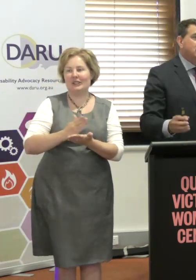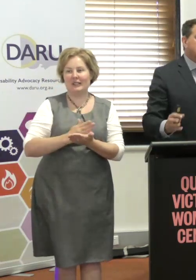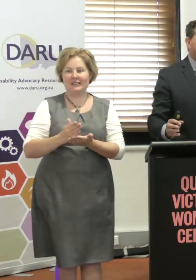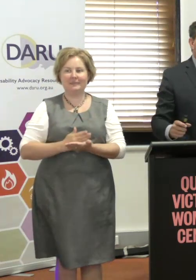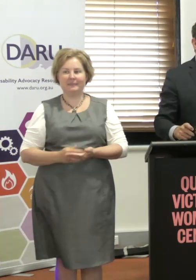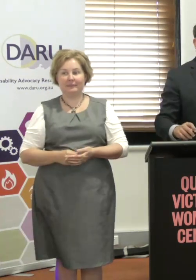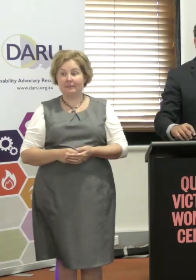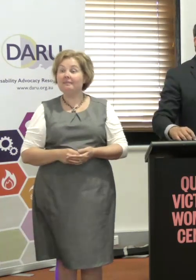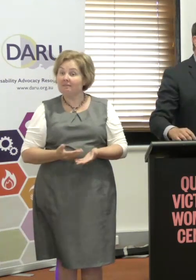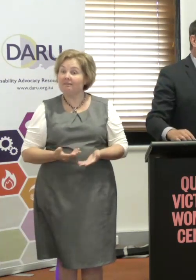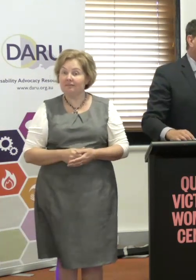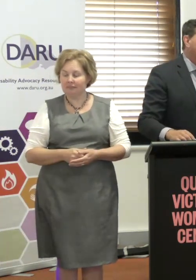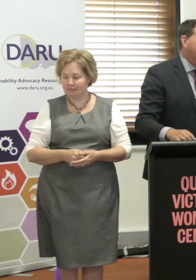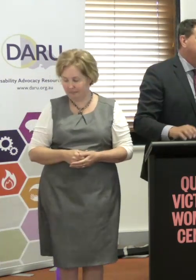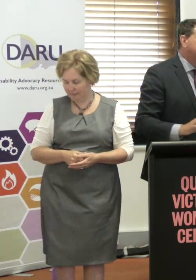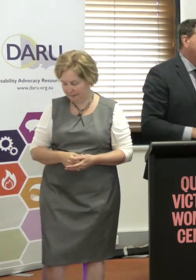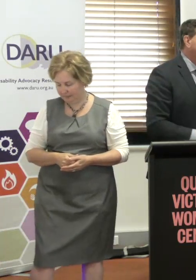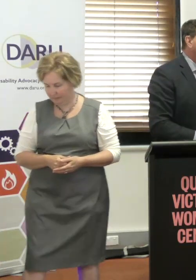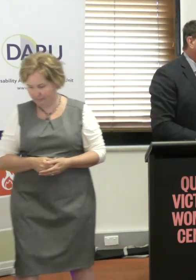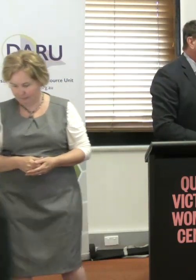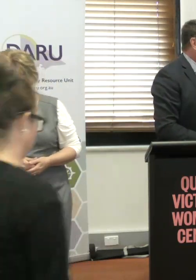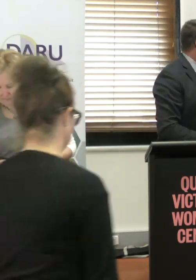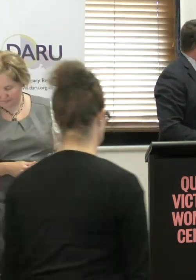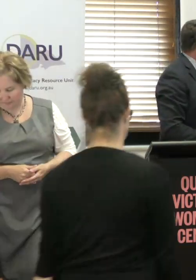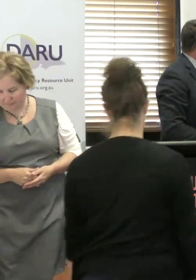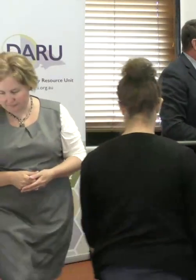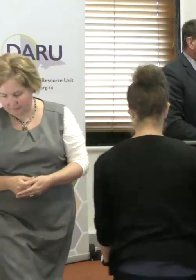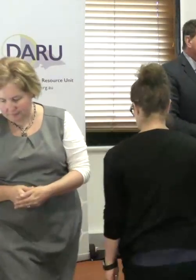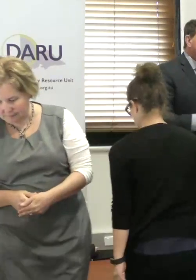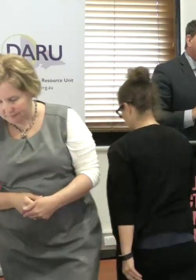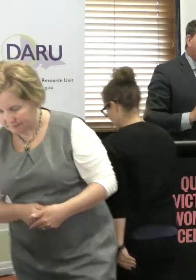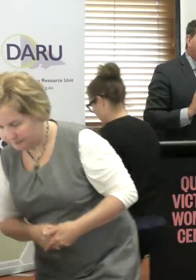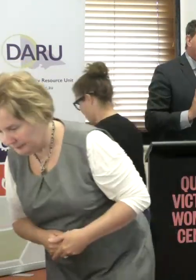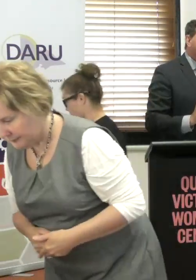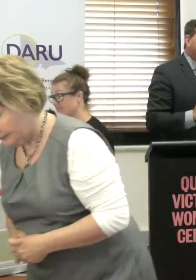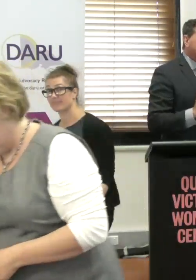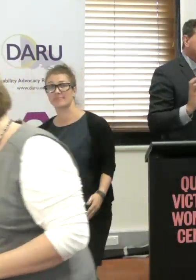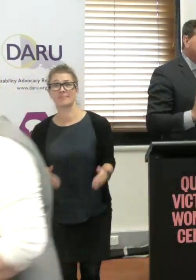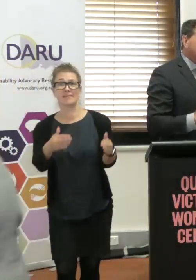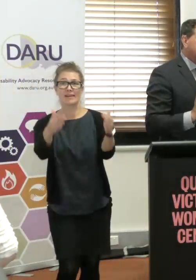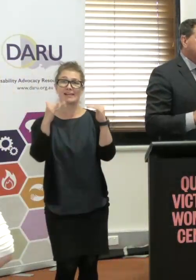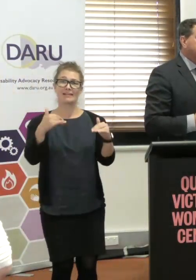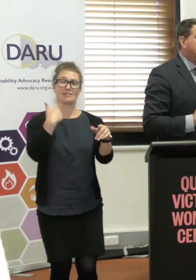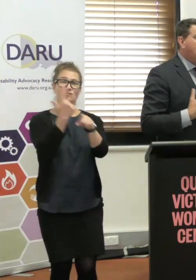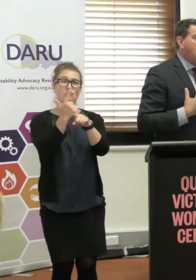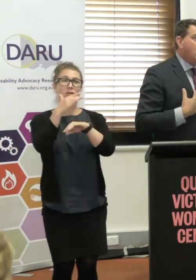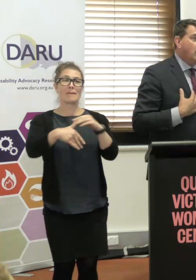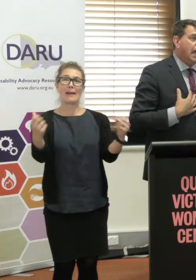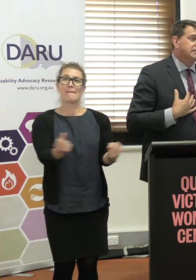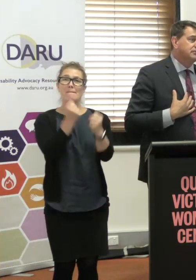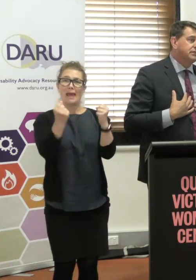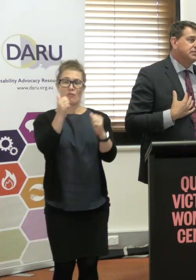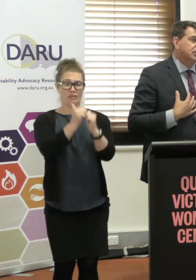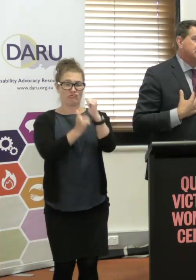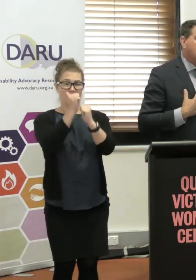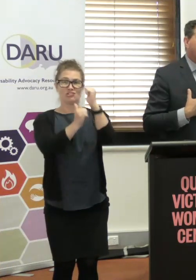Again, I talked about the power structures. So we wanted to invert them. Now, as